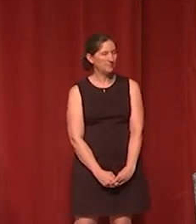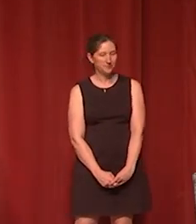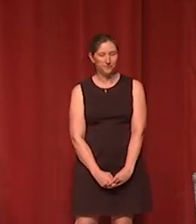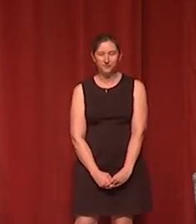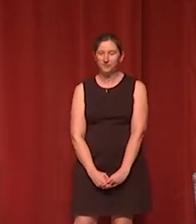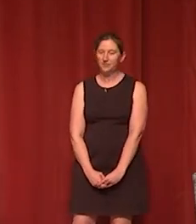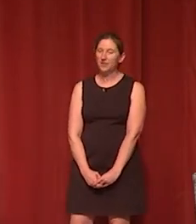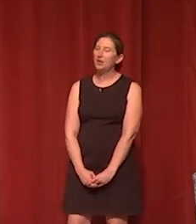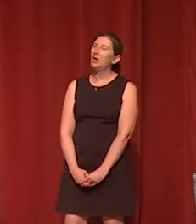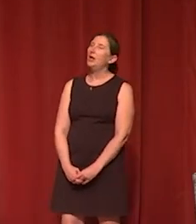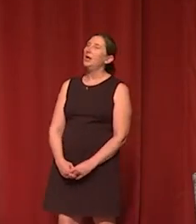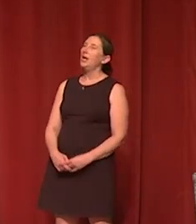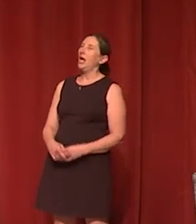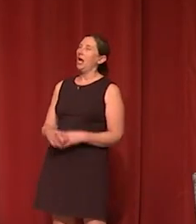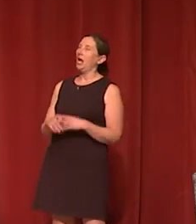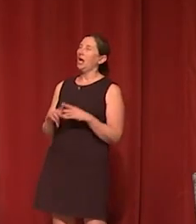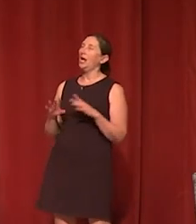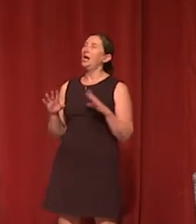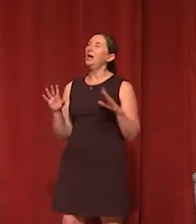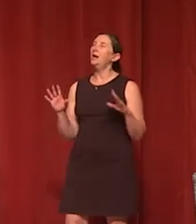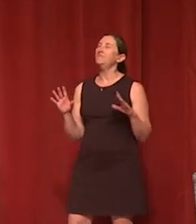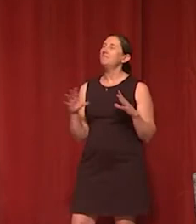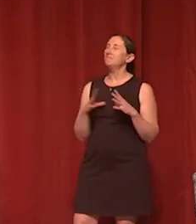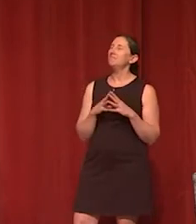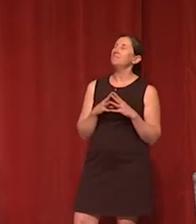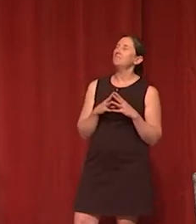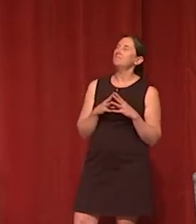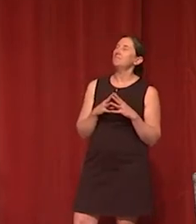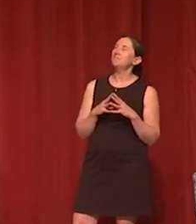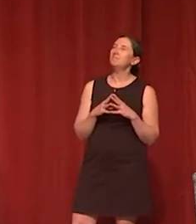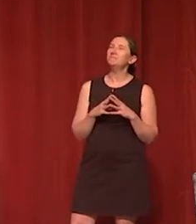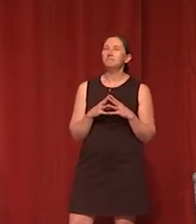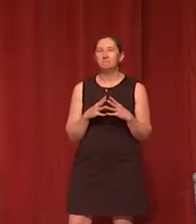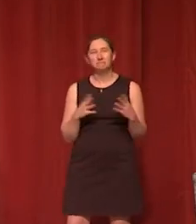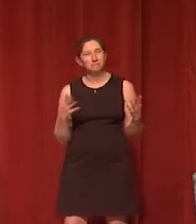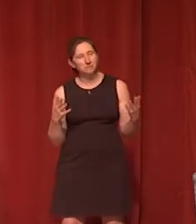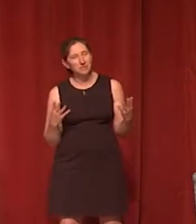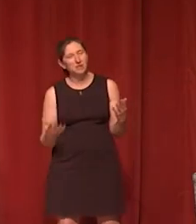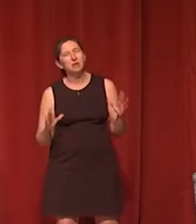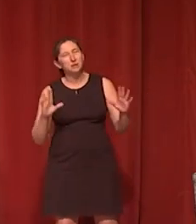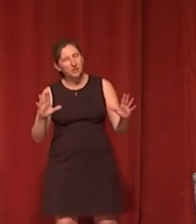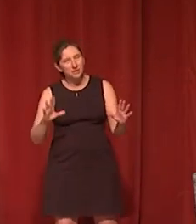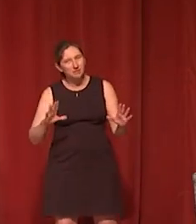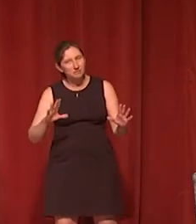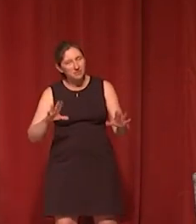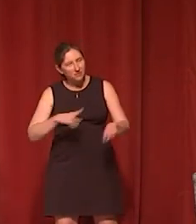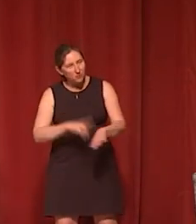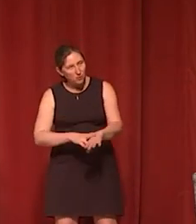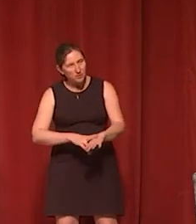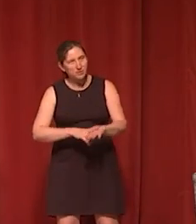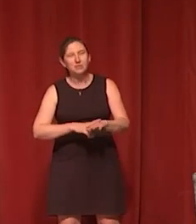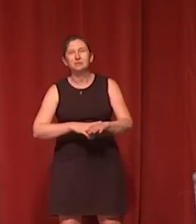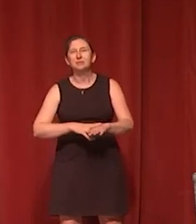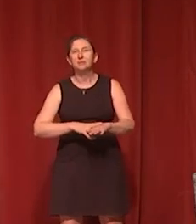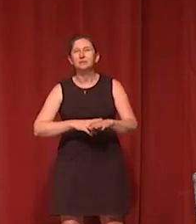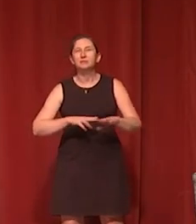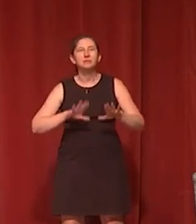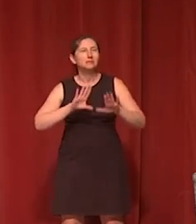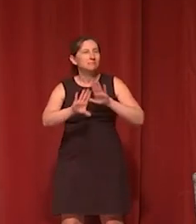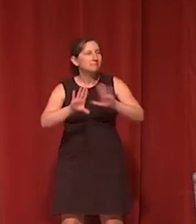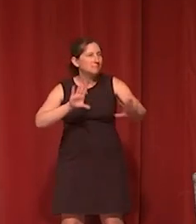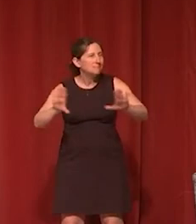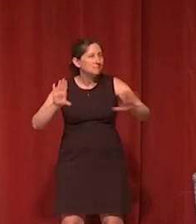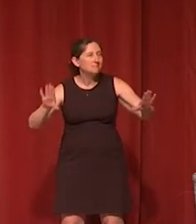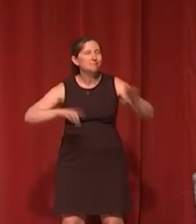I just to add, I mean, when you look at, as you described, I mean, each person is individual, the impacts that the medications